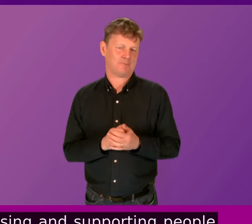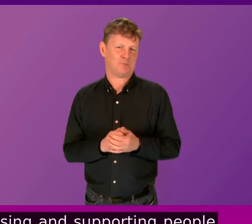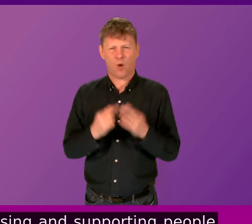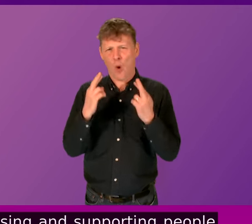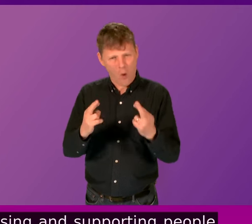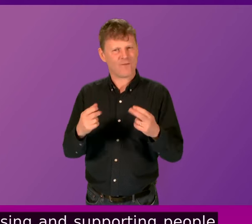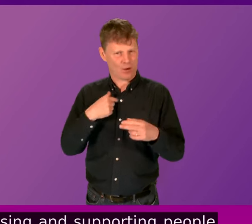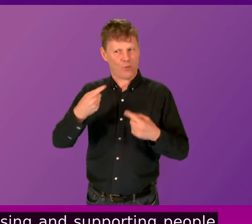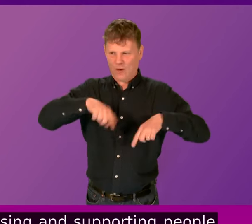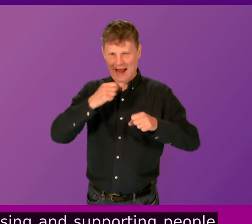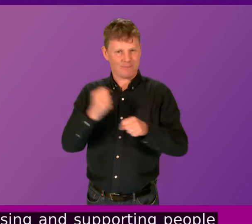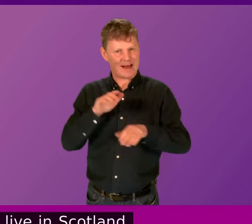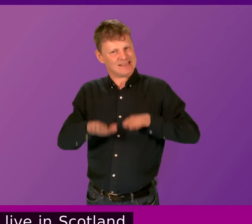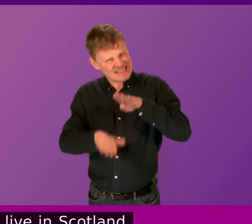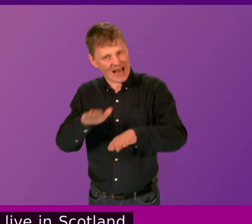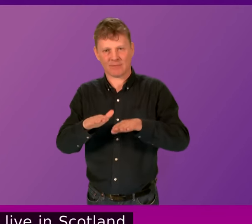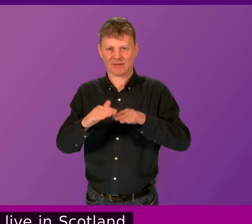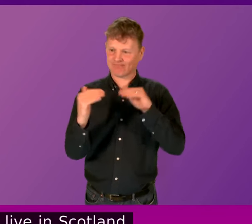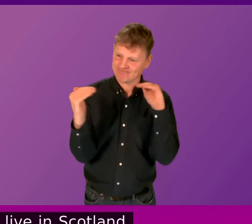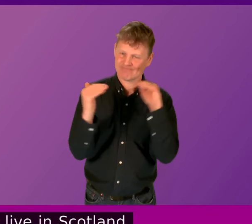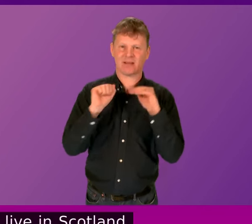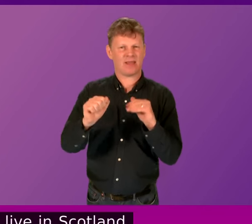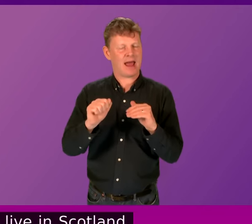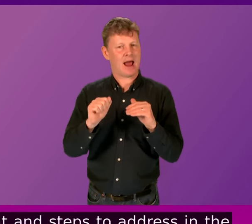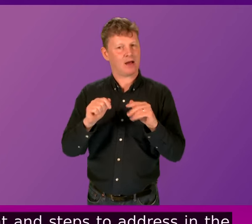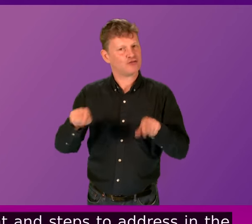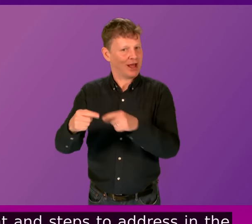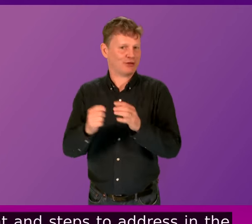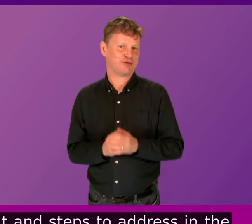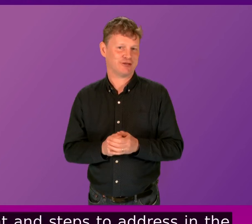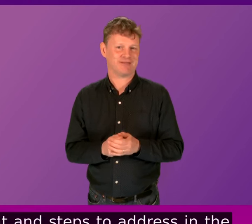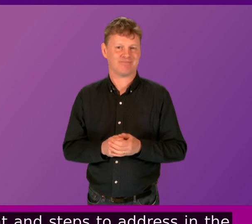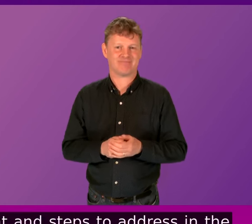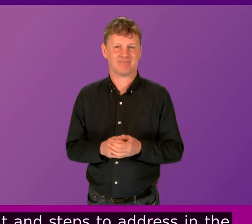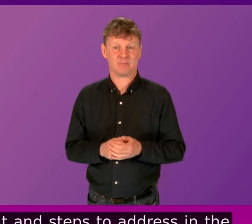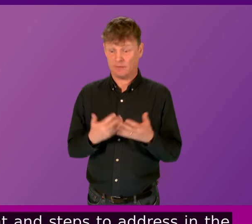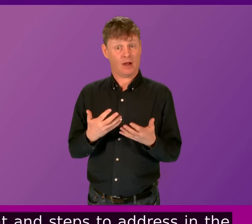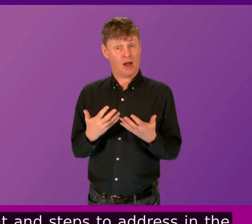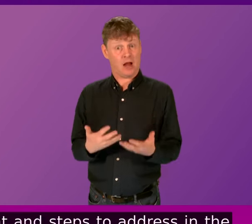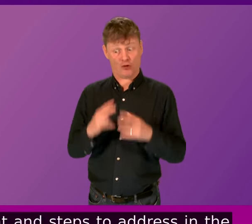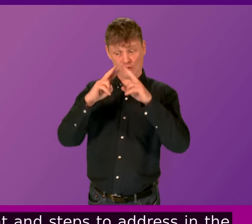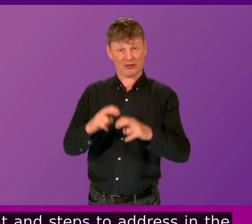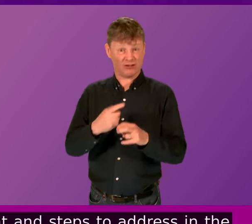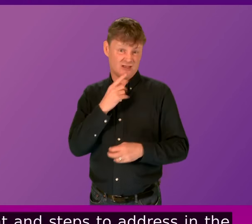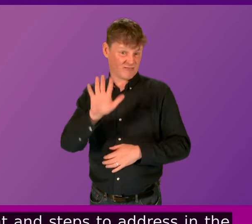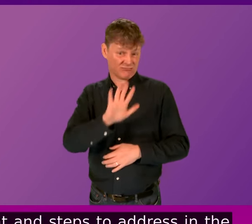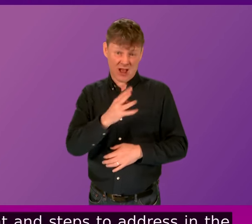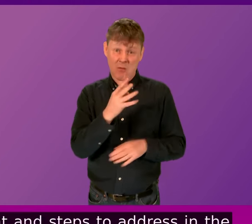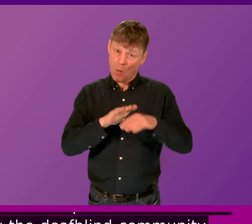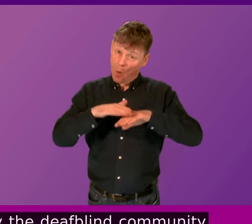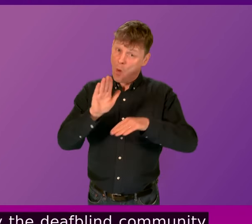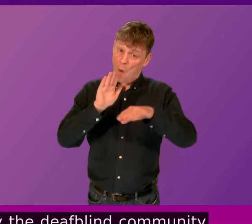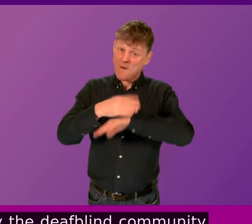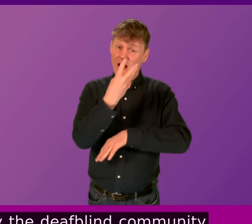strident steps to addressing the unique challenges faced by the deafblind community. Current research estimates that more than 30,000